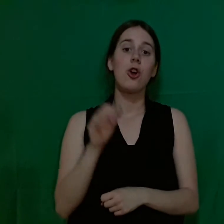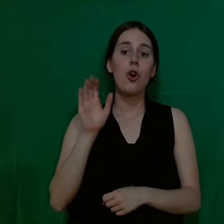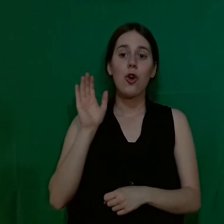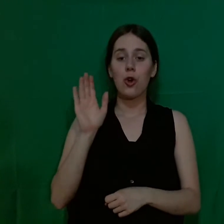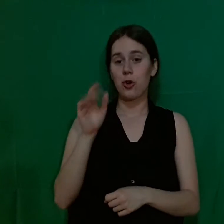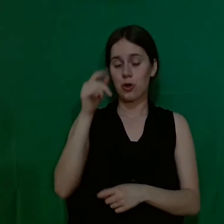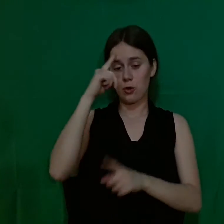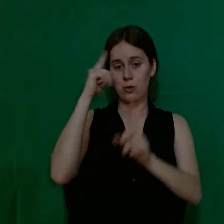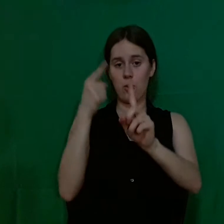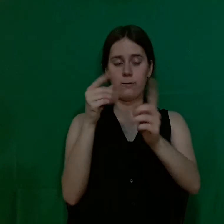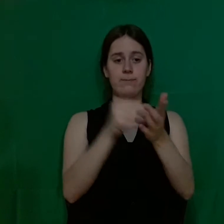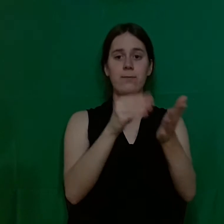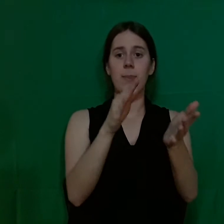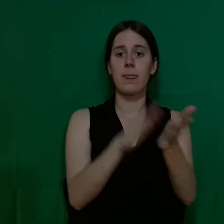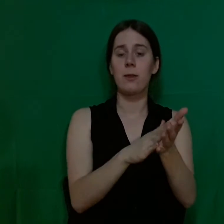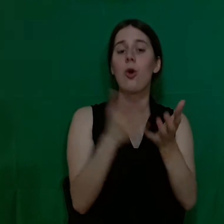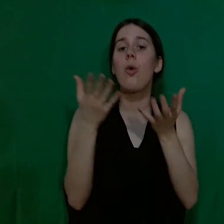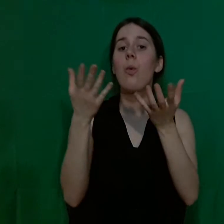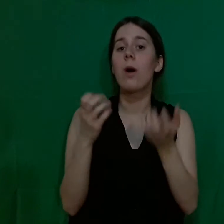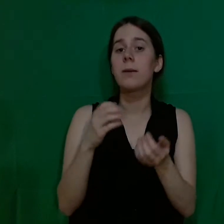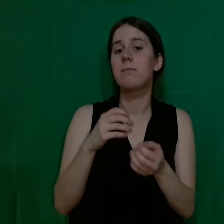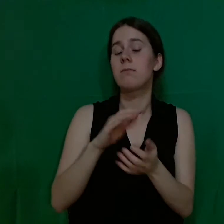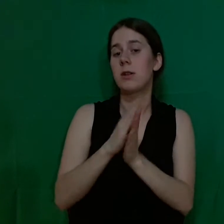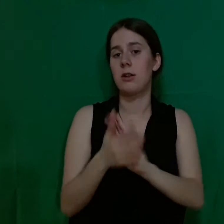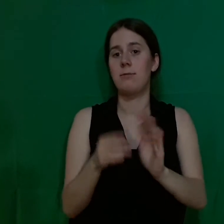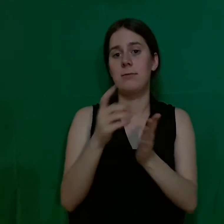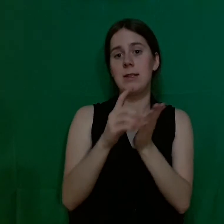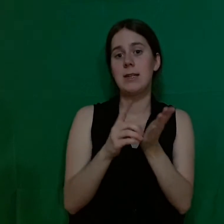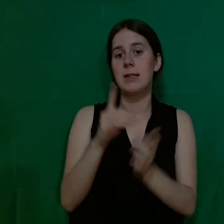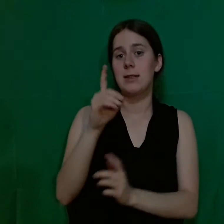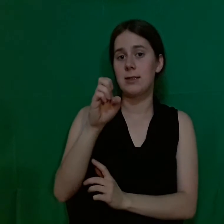who interviewed her said, "Why do I want to hire you if you want my job?"